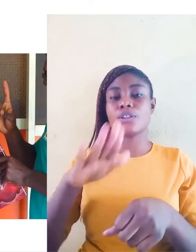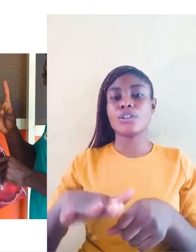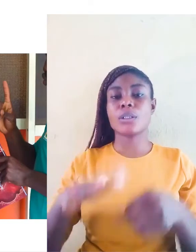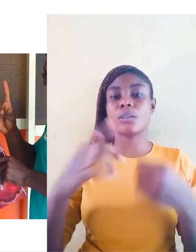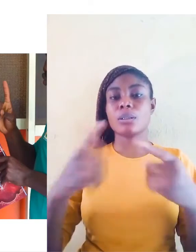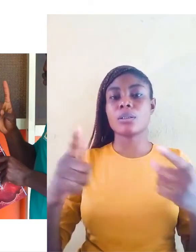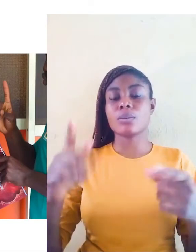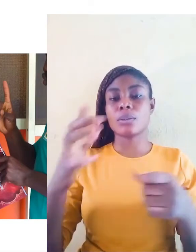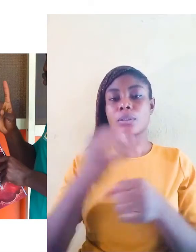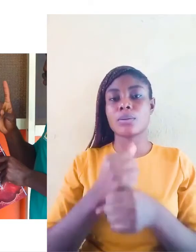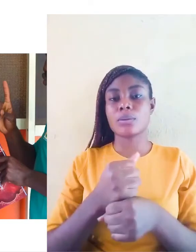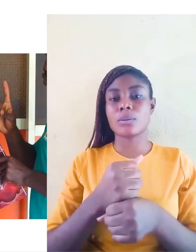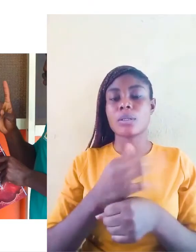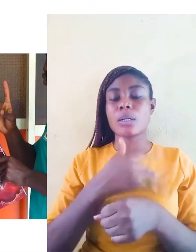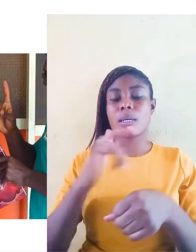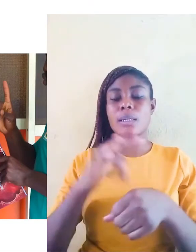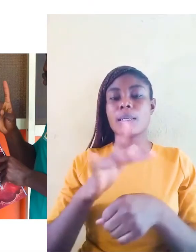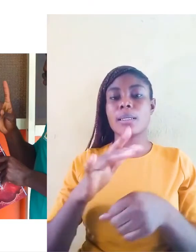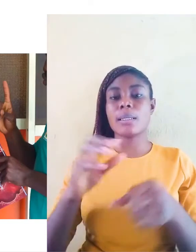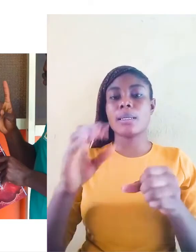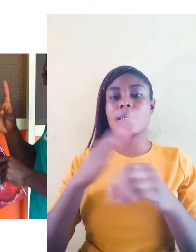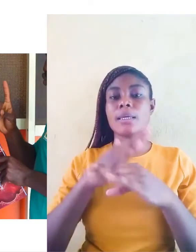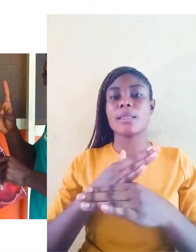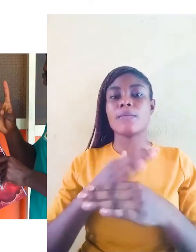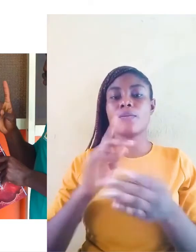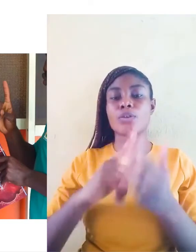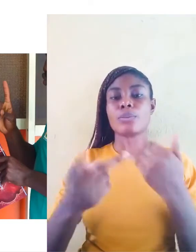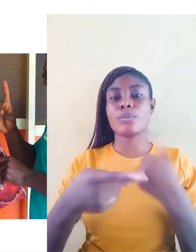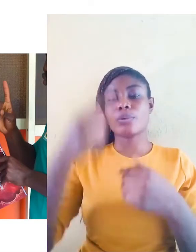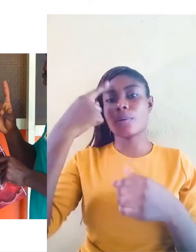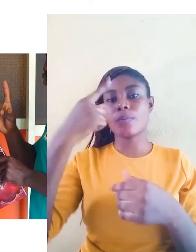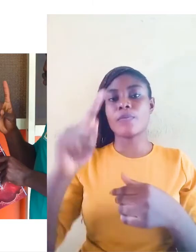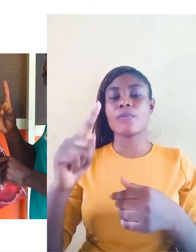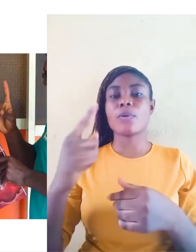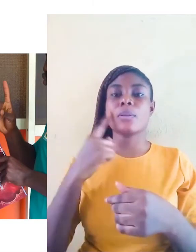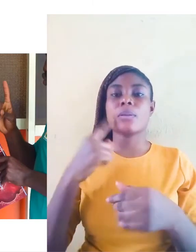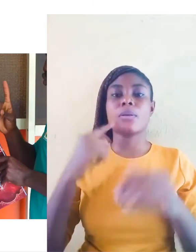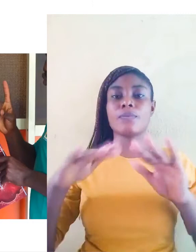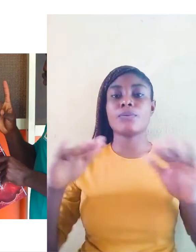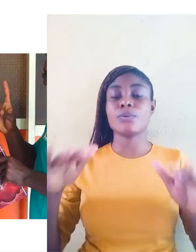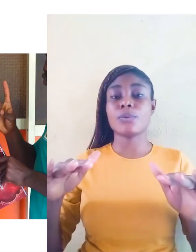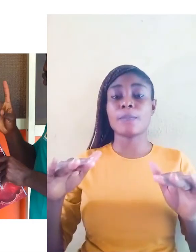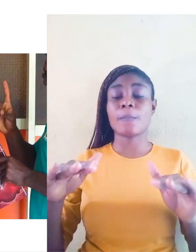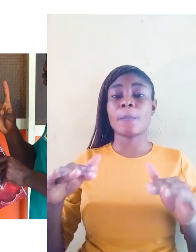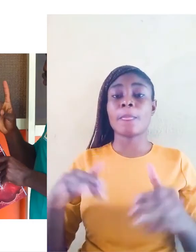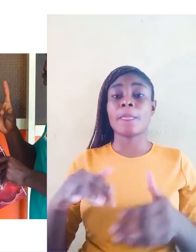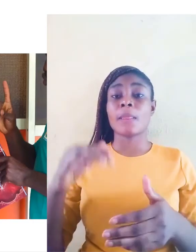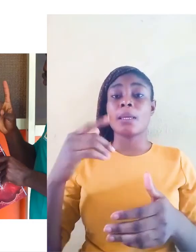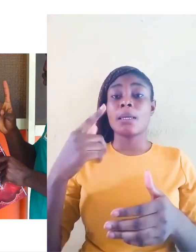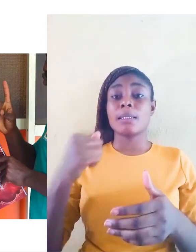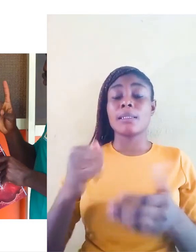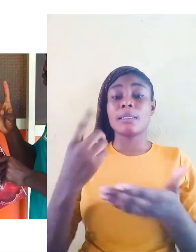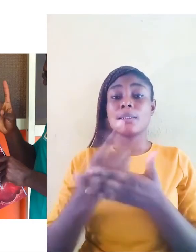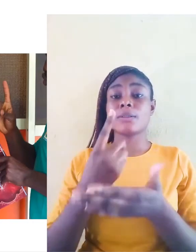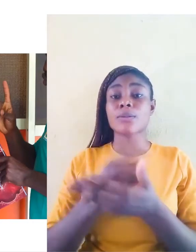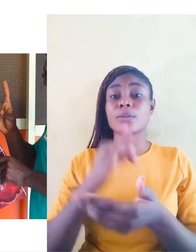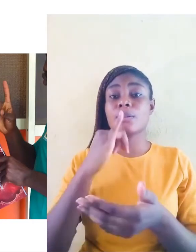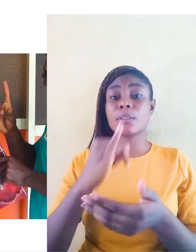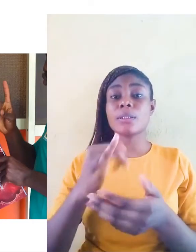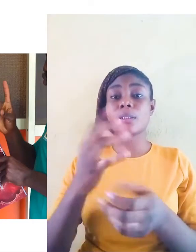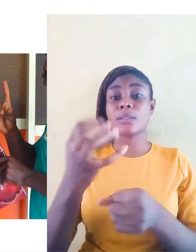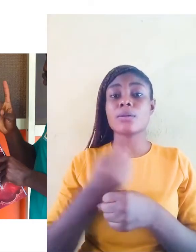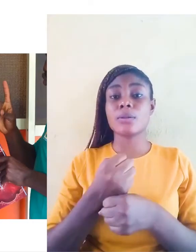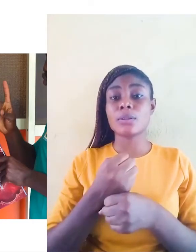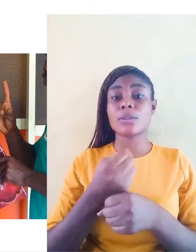early intervention program for deaf children. Data discussed in this work is derived from the